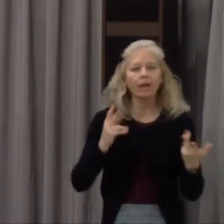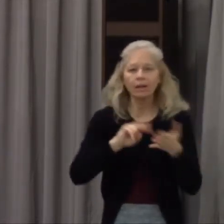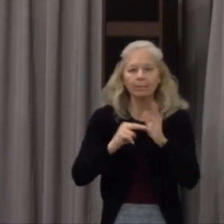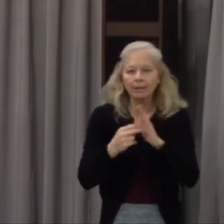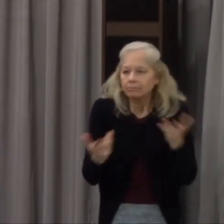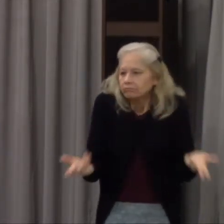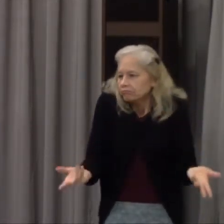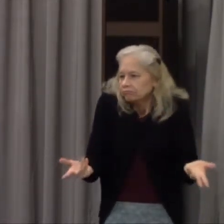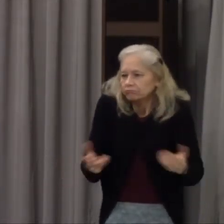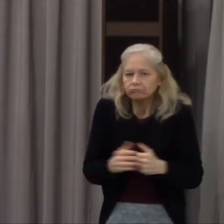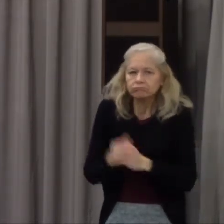After